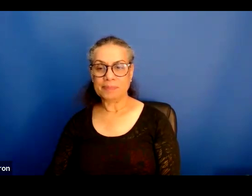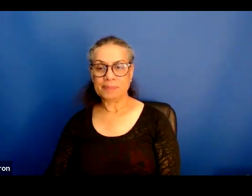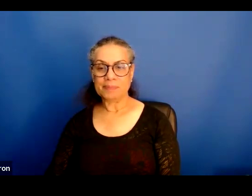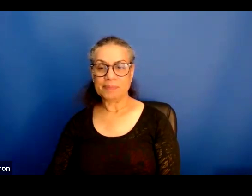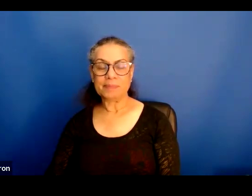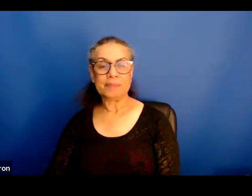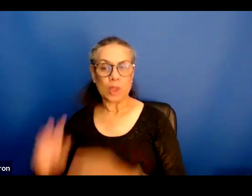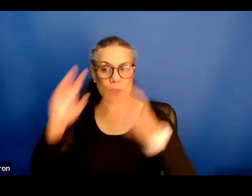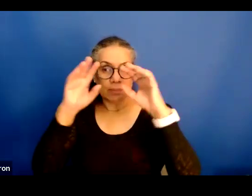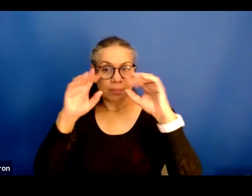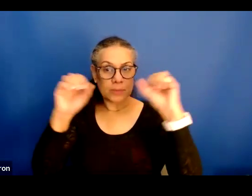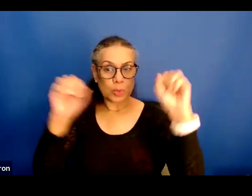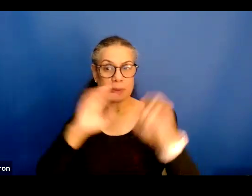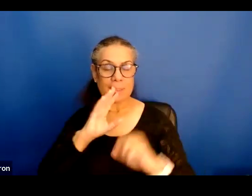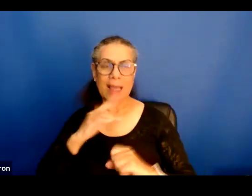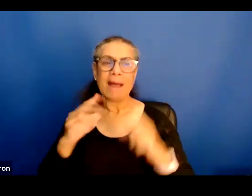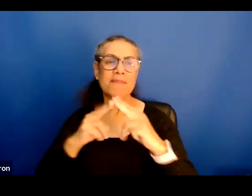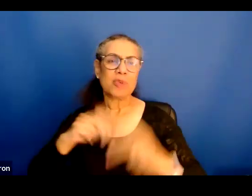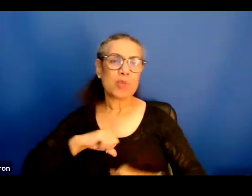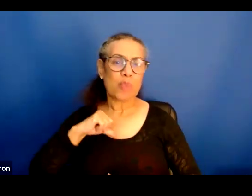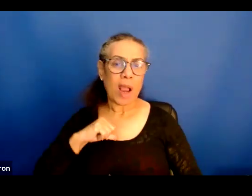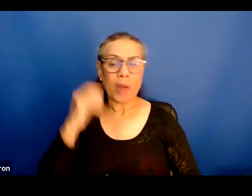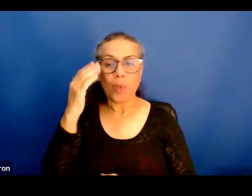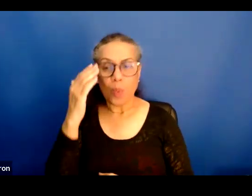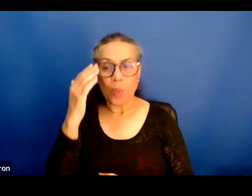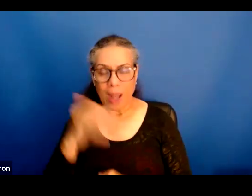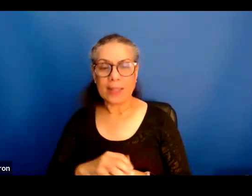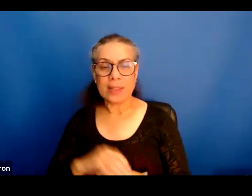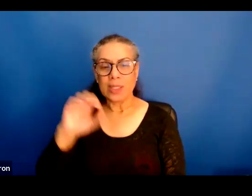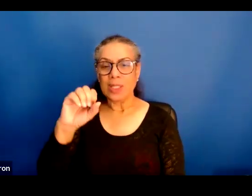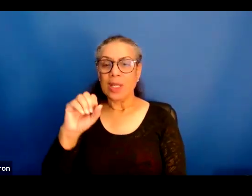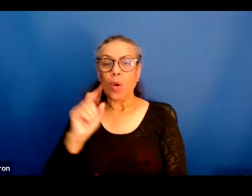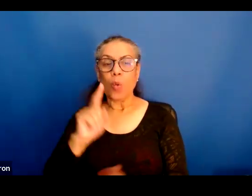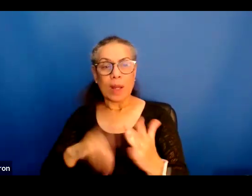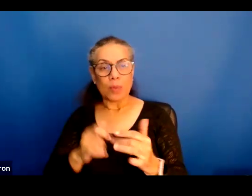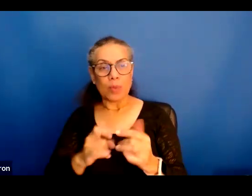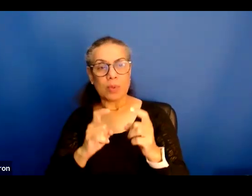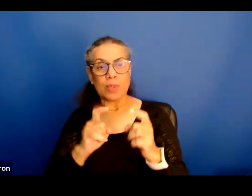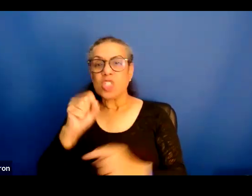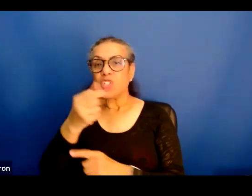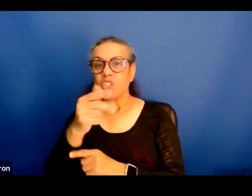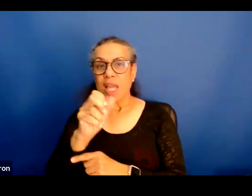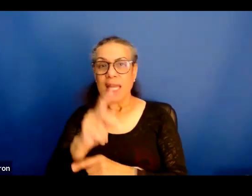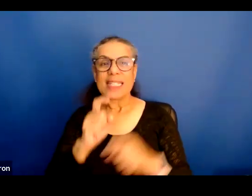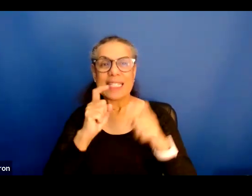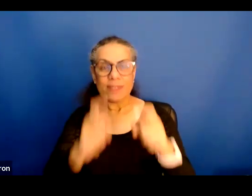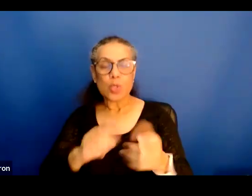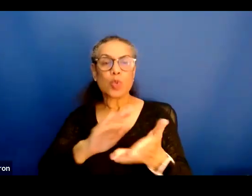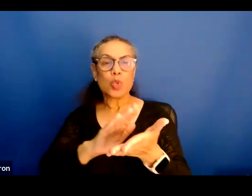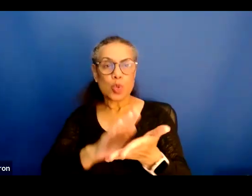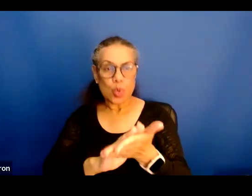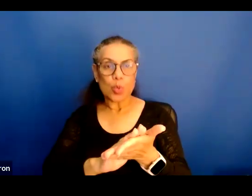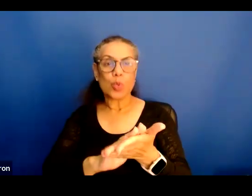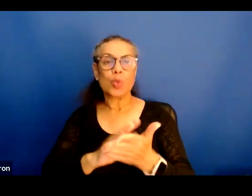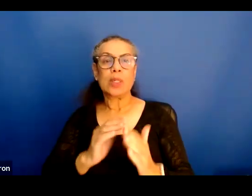Yeah, I just want to say, we couldn't be more proud. Not every time the Shattuck is it given to a Boston Public School employee. So this is